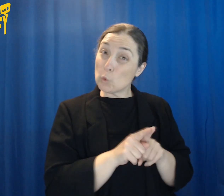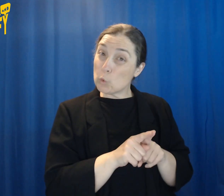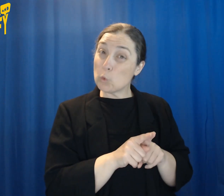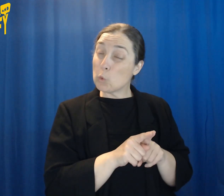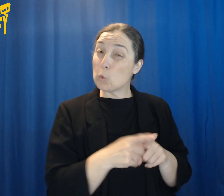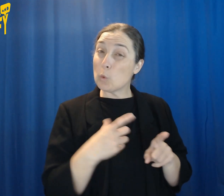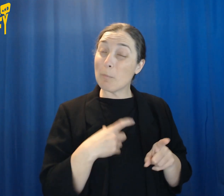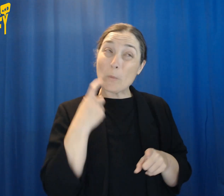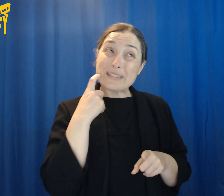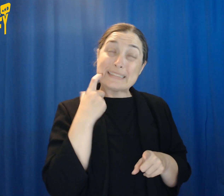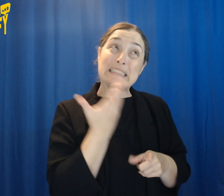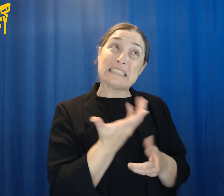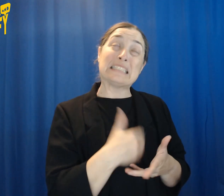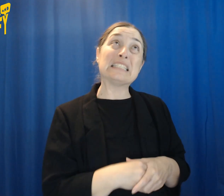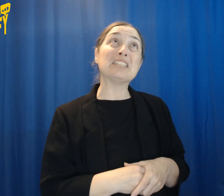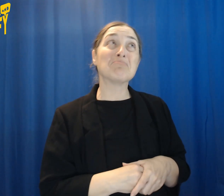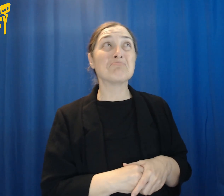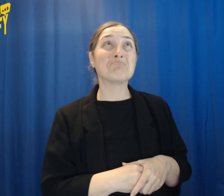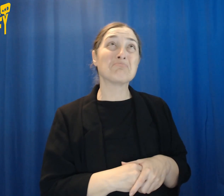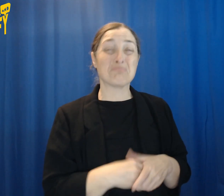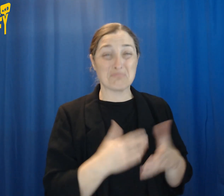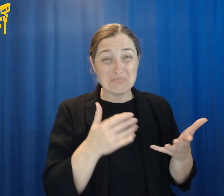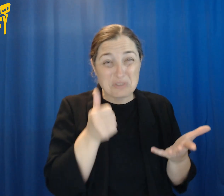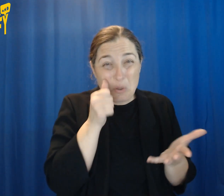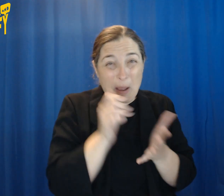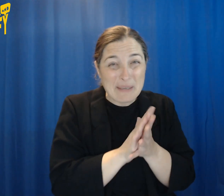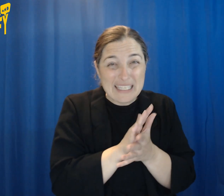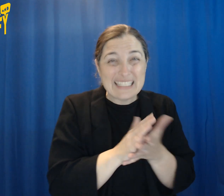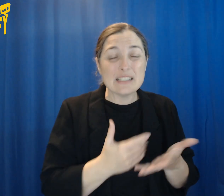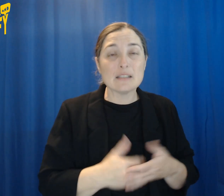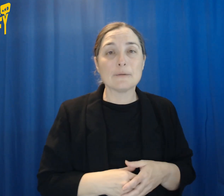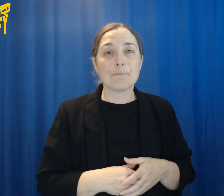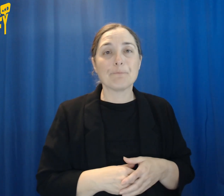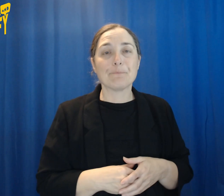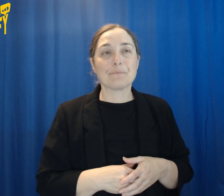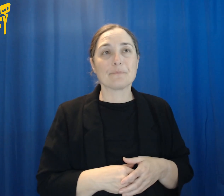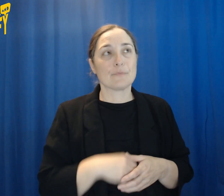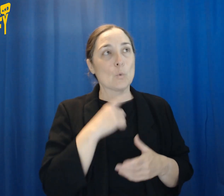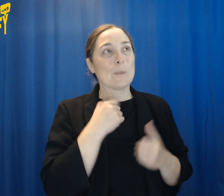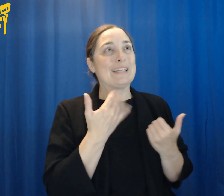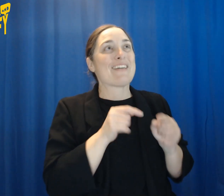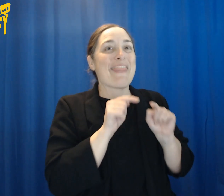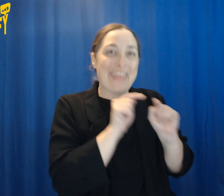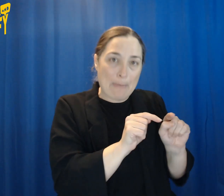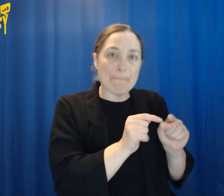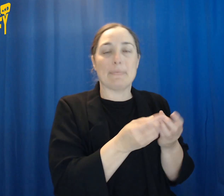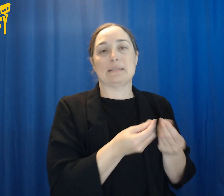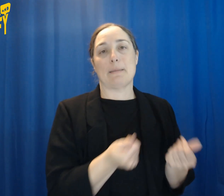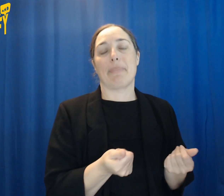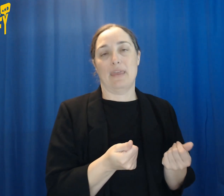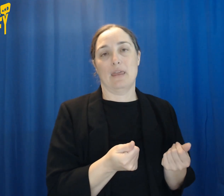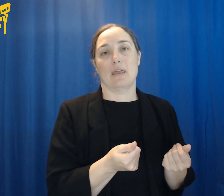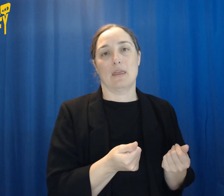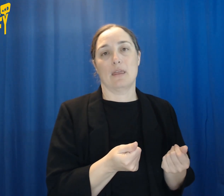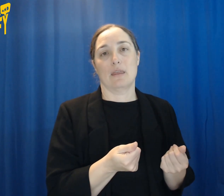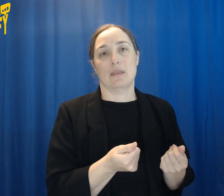that I think about it. You know what I mean? Because they'd be like, oh, it'd give them something to cling to and something to look